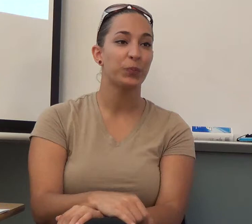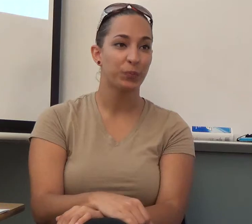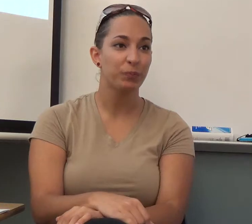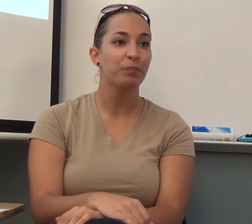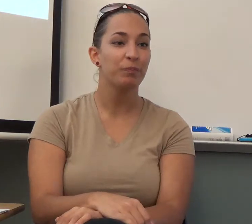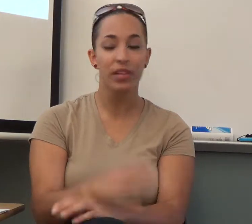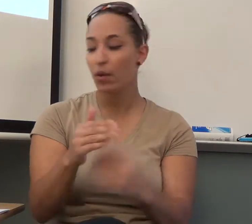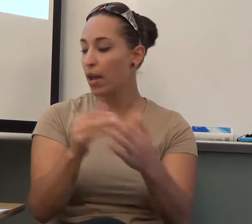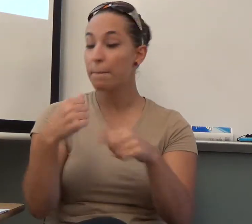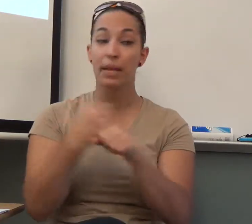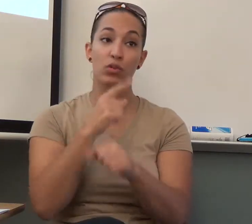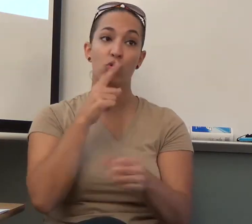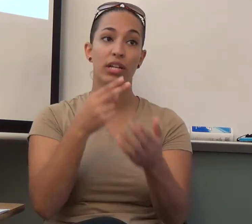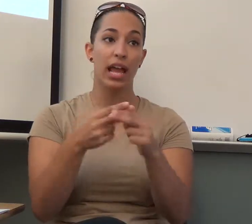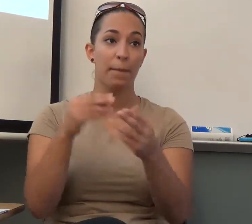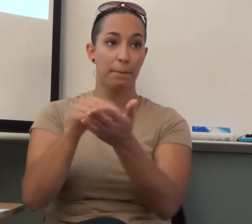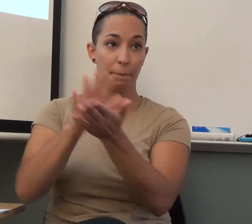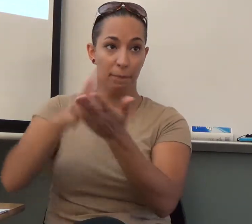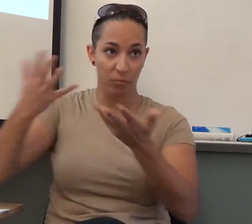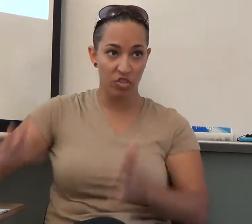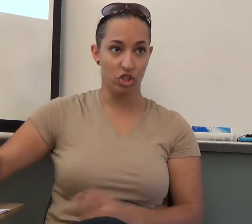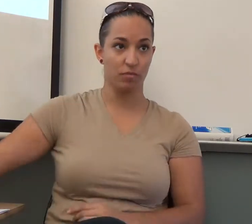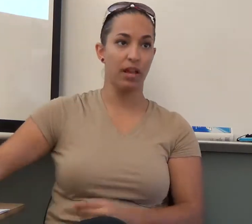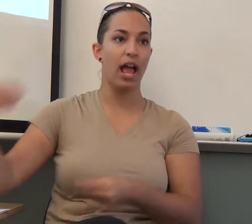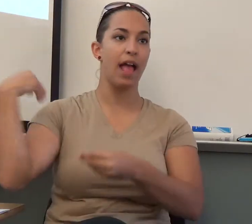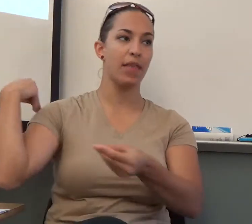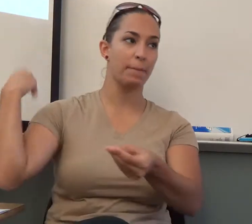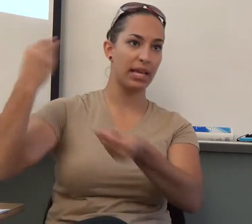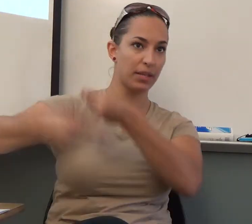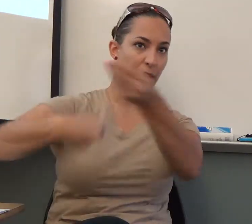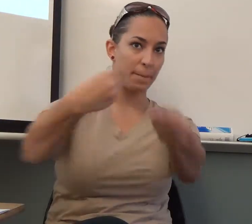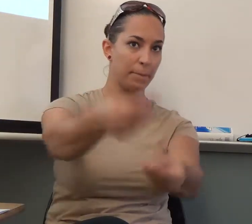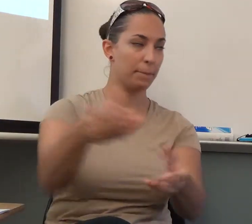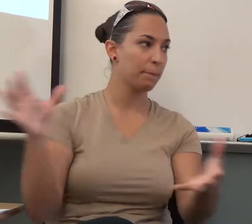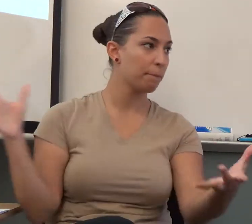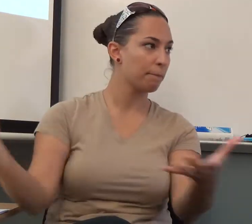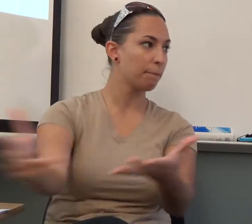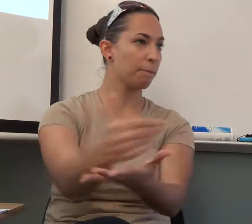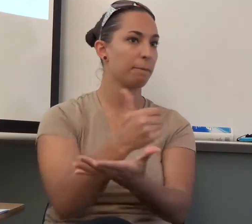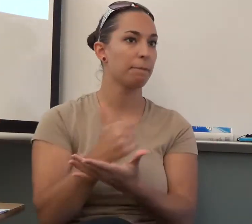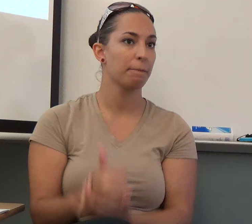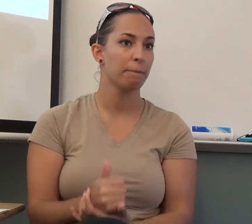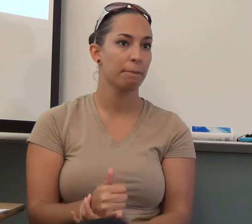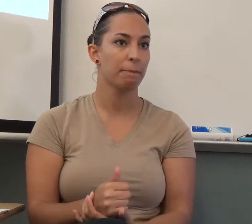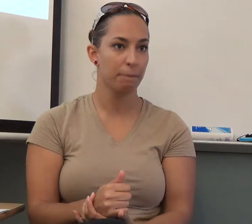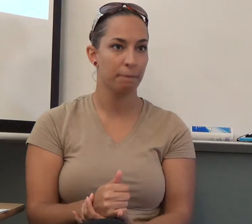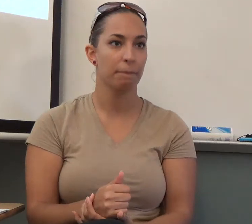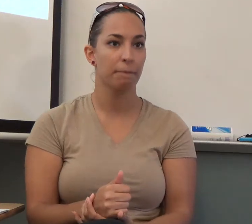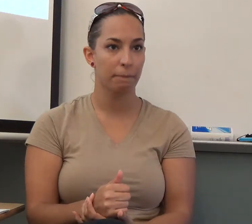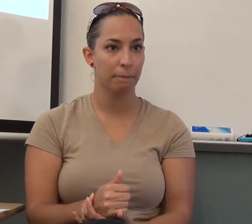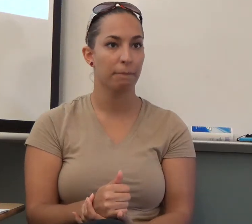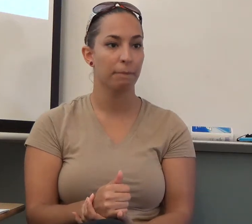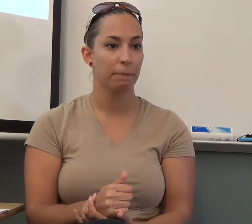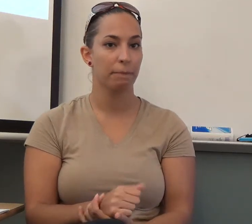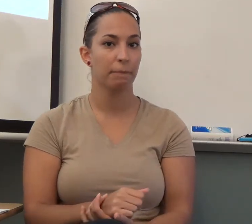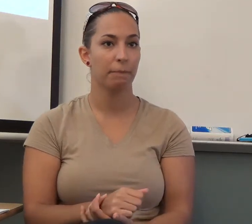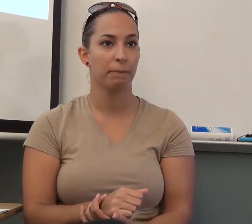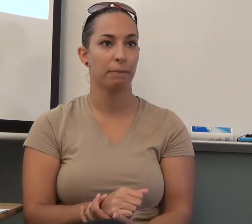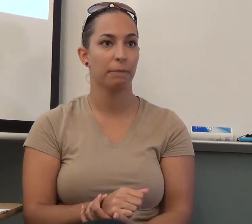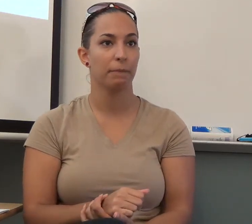all points. Yeah, we need every point. Oh, you are good to go. Don't be worried. Lots of opportunities still.